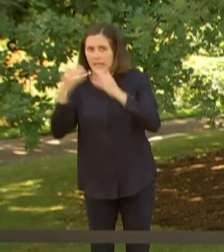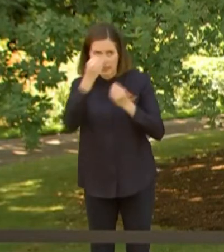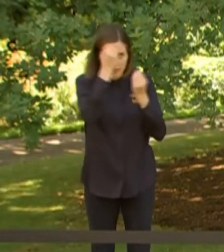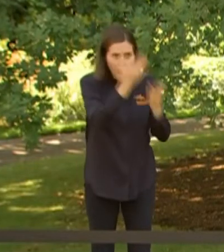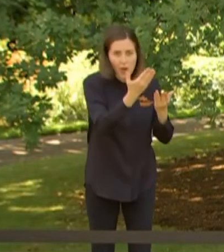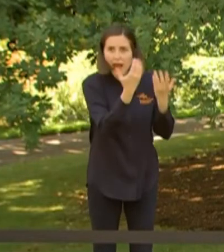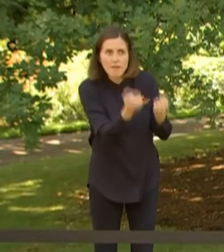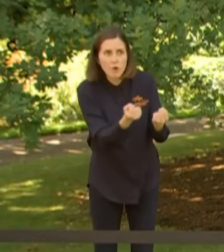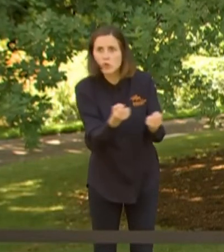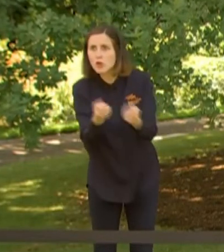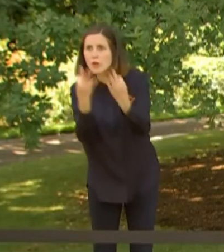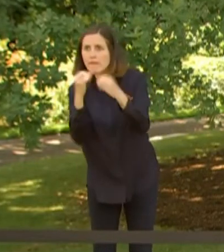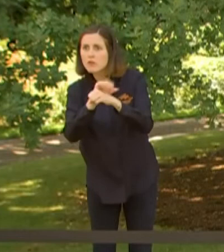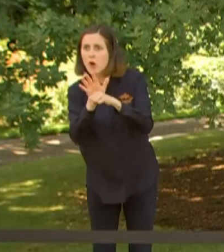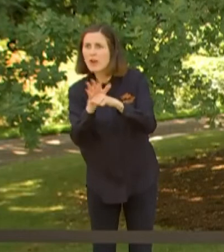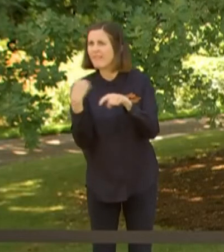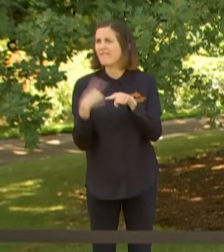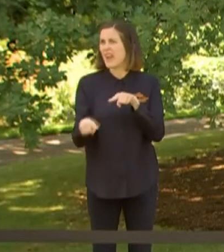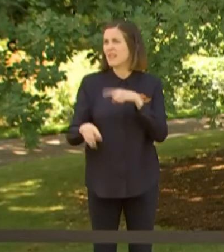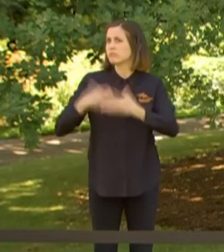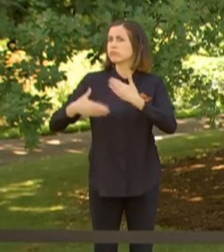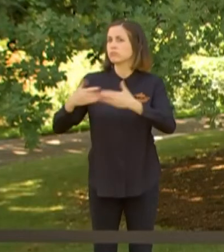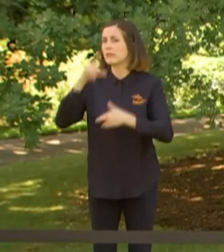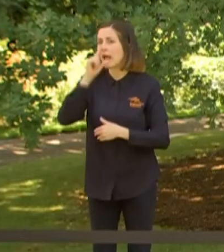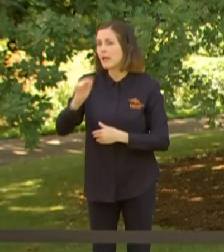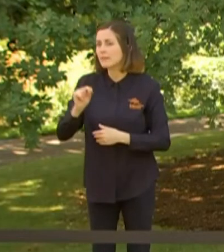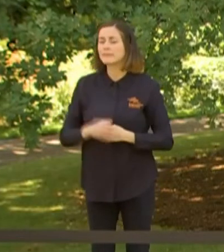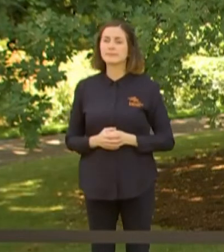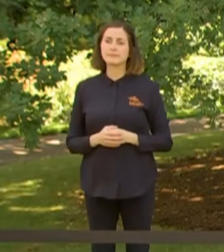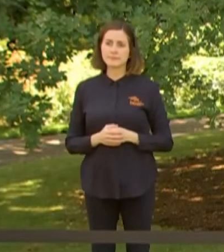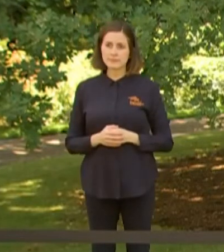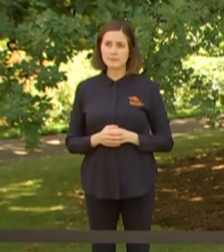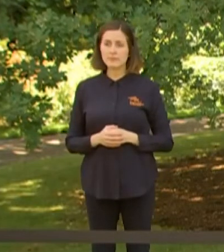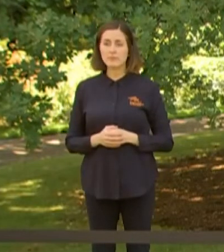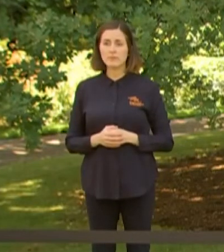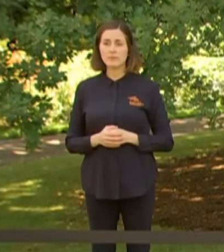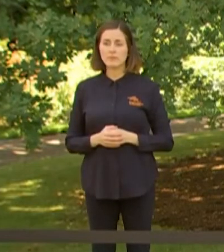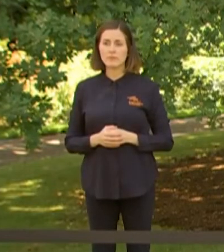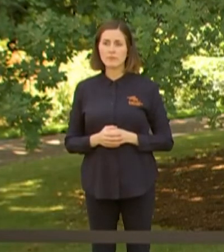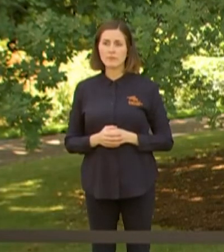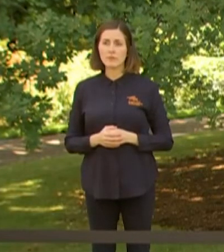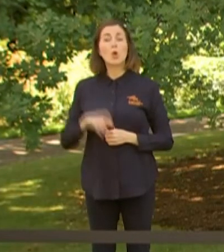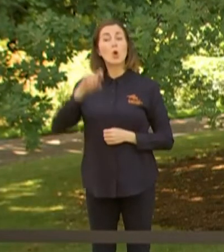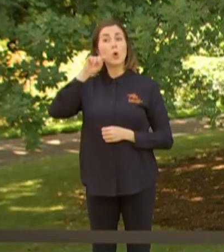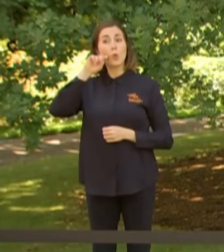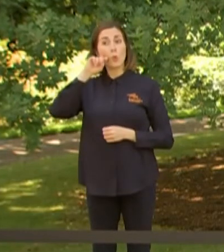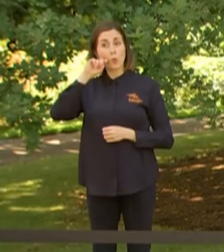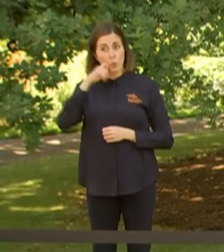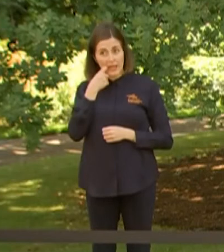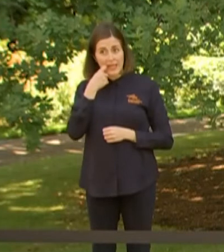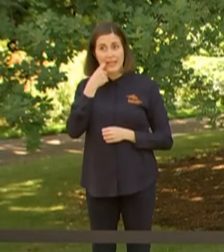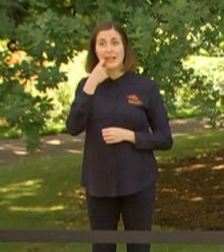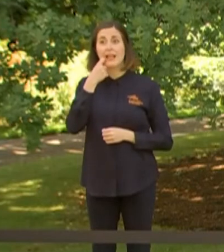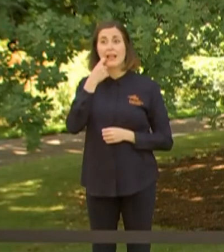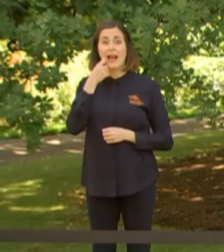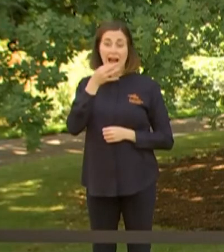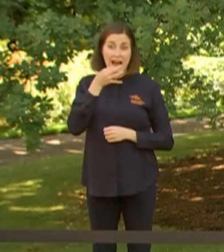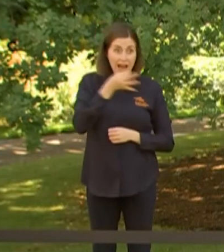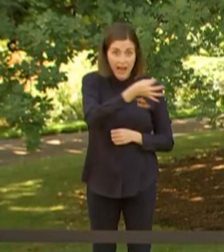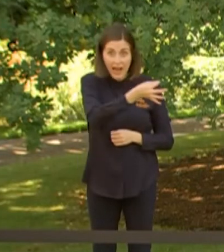very accurate in terms of showing negative results. We will provide options for people to stay in the frontline